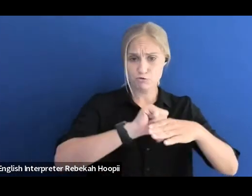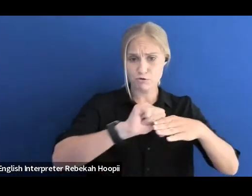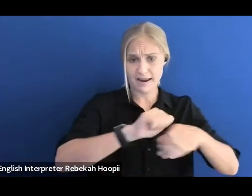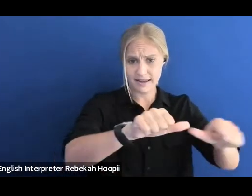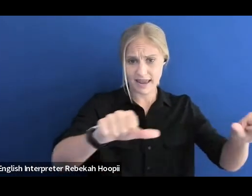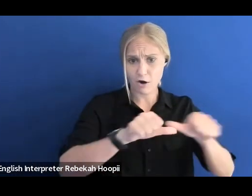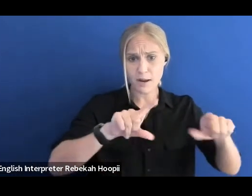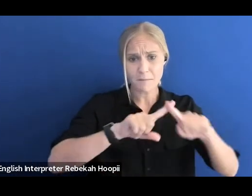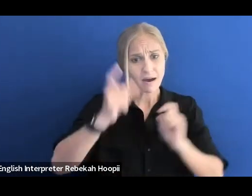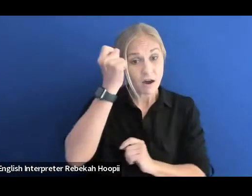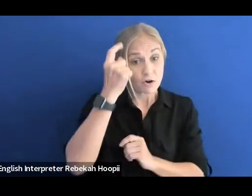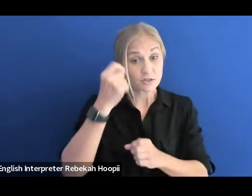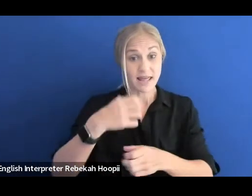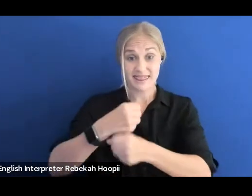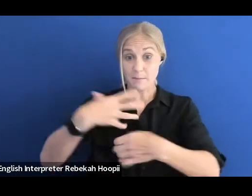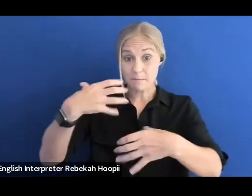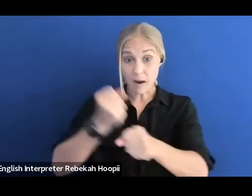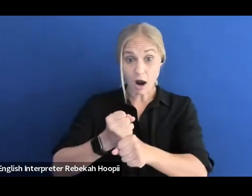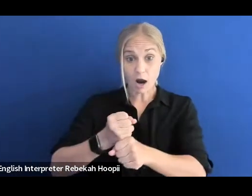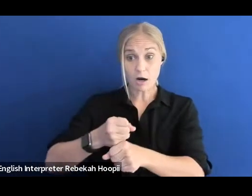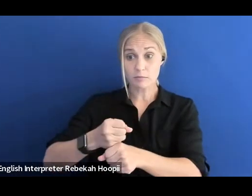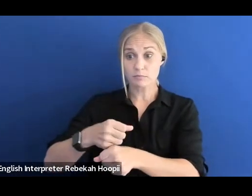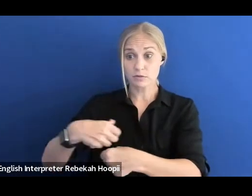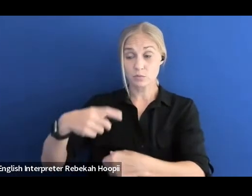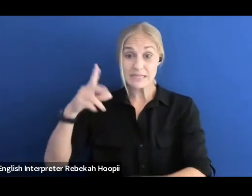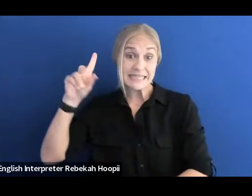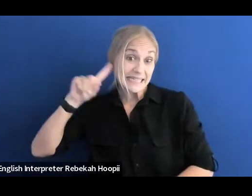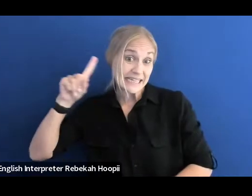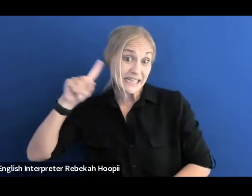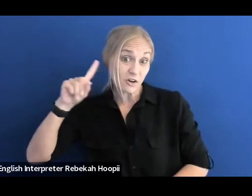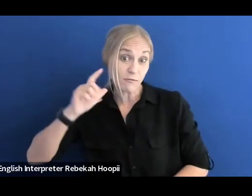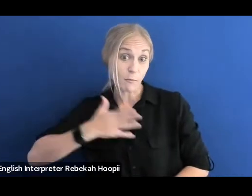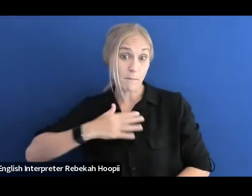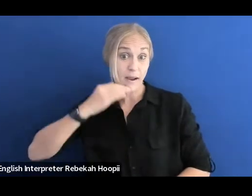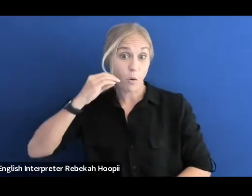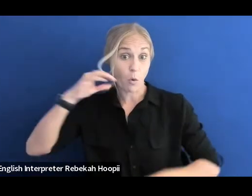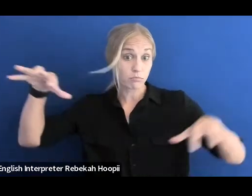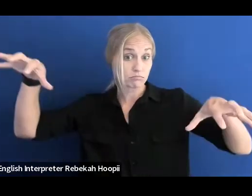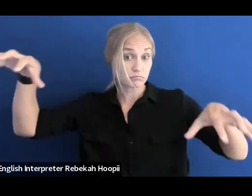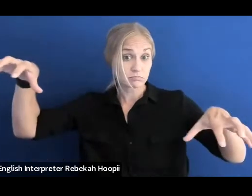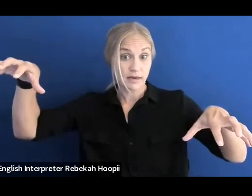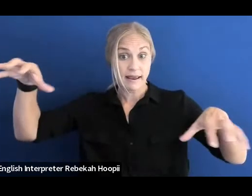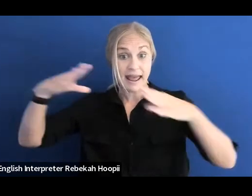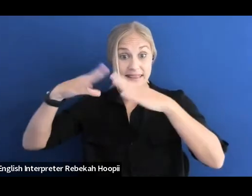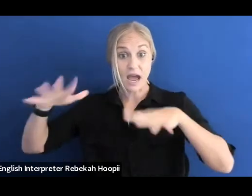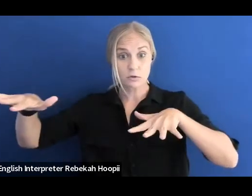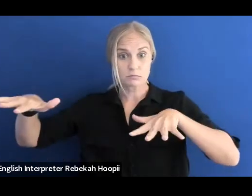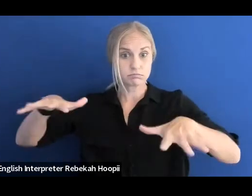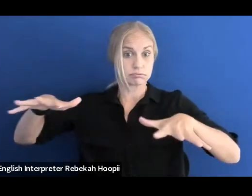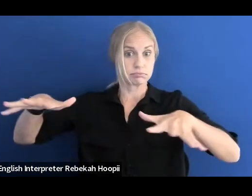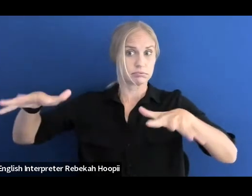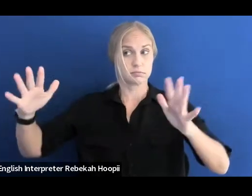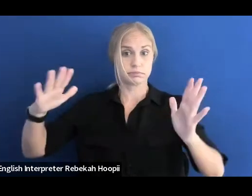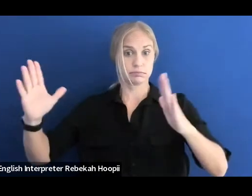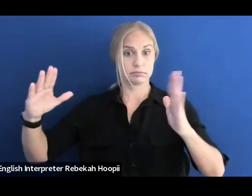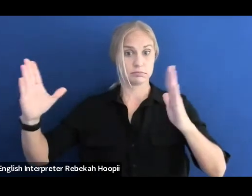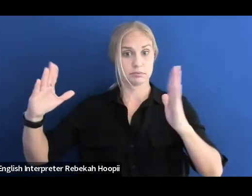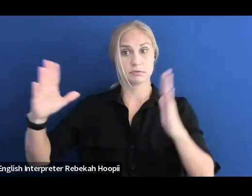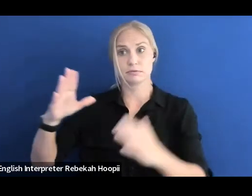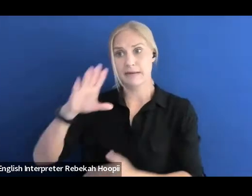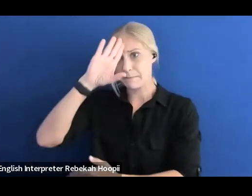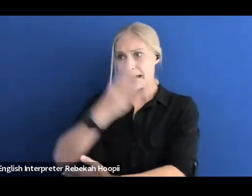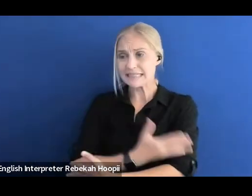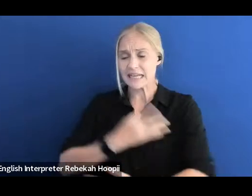the bombs, we can hear them from my house. And it shakes the house, and my son